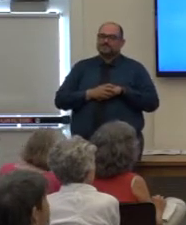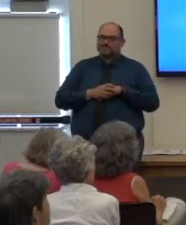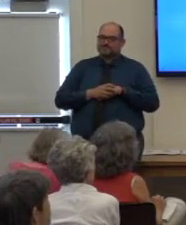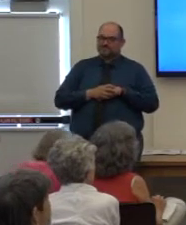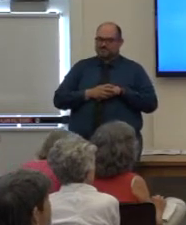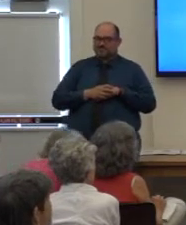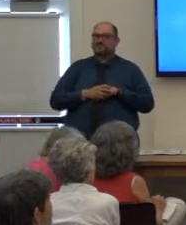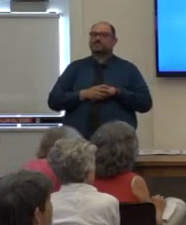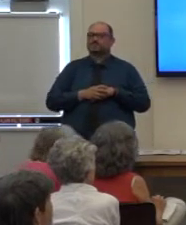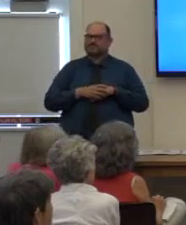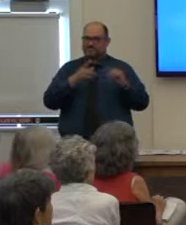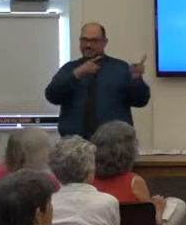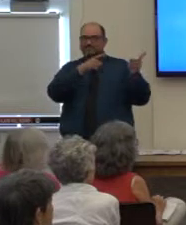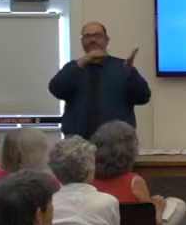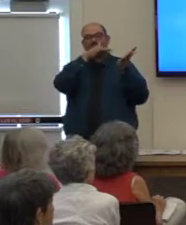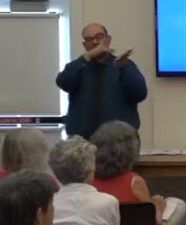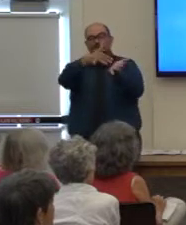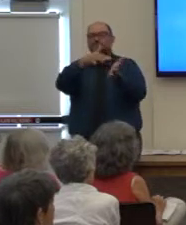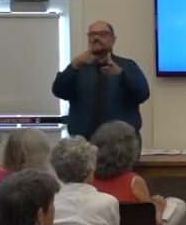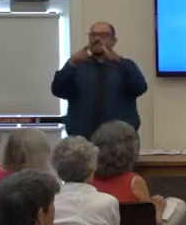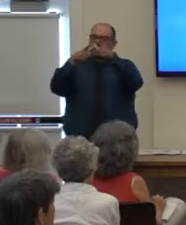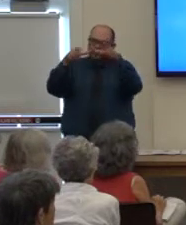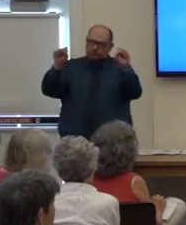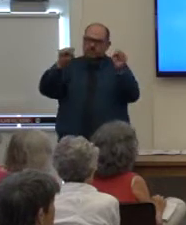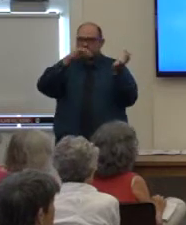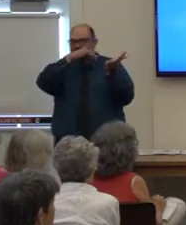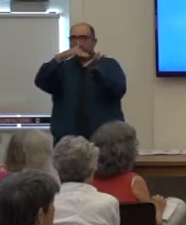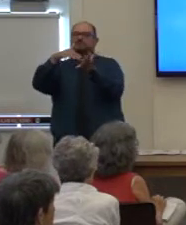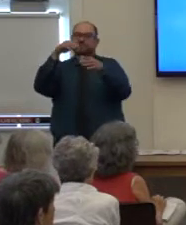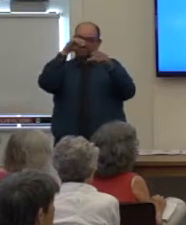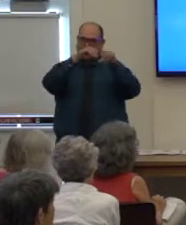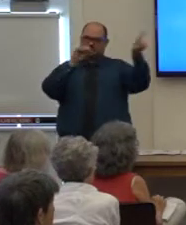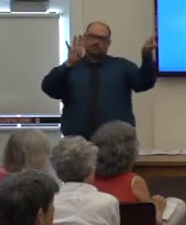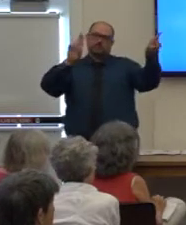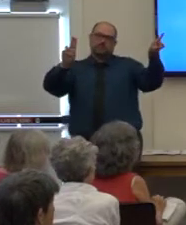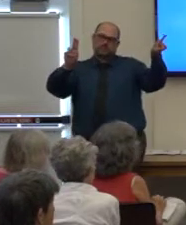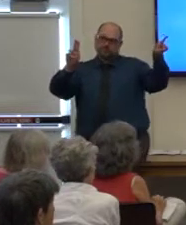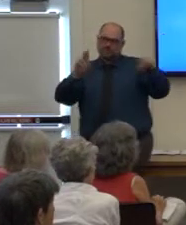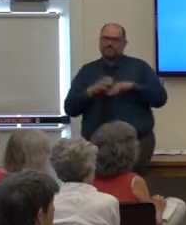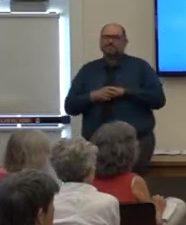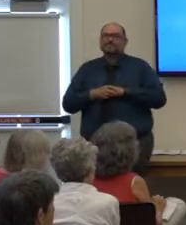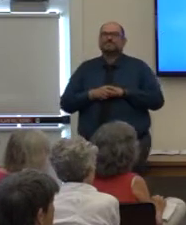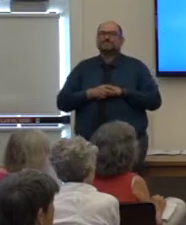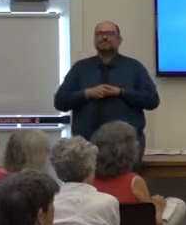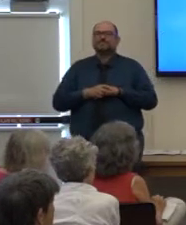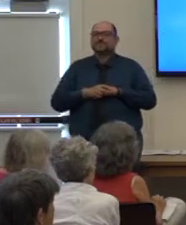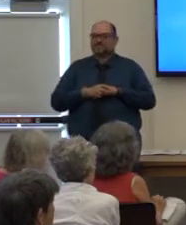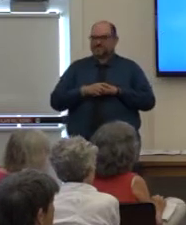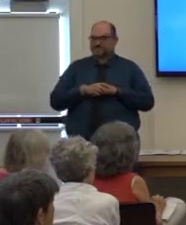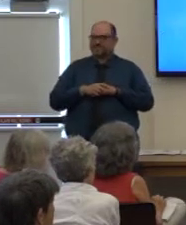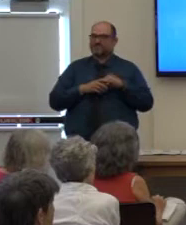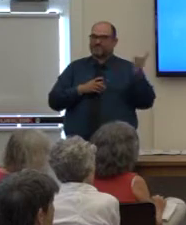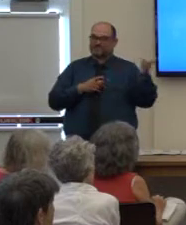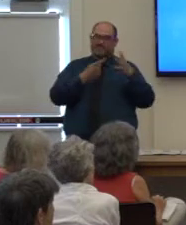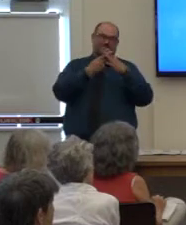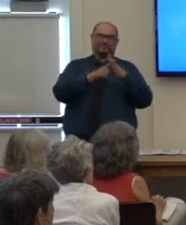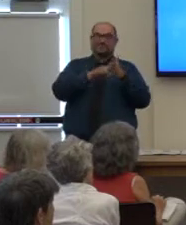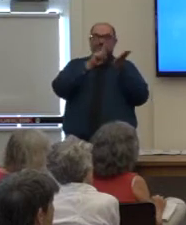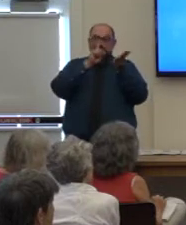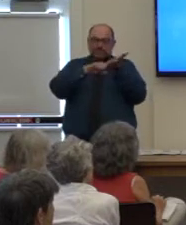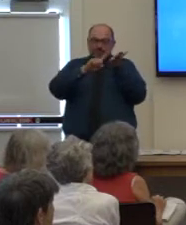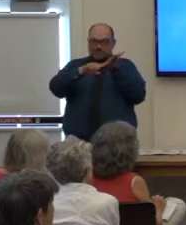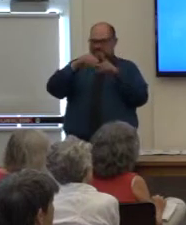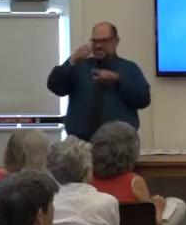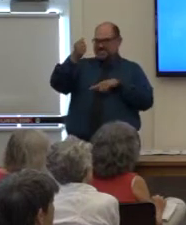late 1970s. Joan is currently an itinerant teacher for the deaf in Newton, Massachusetts. I would